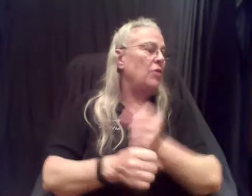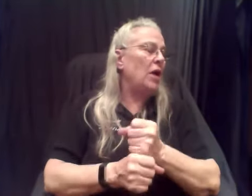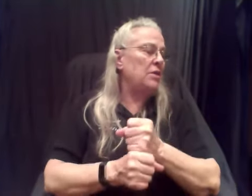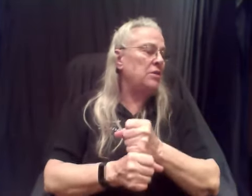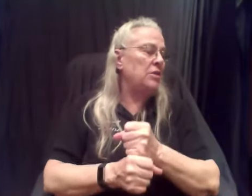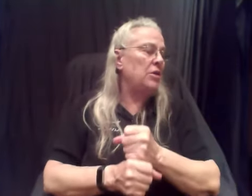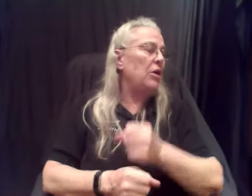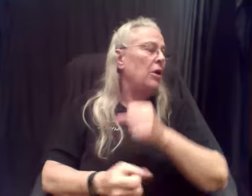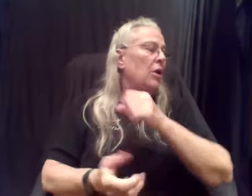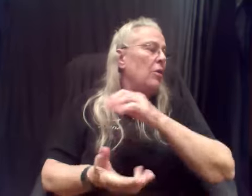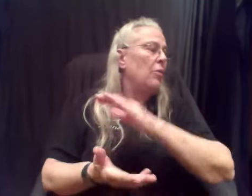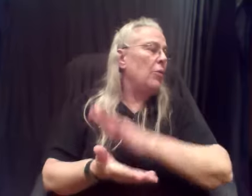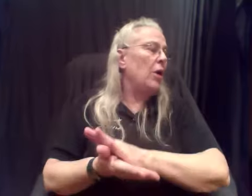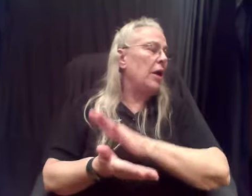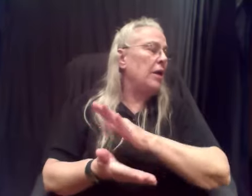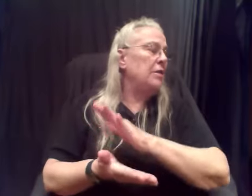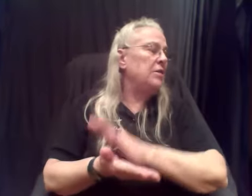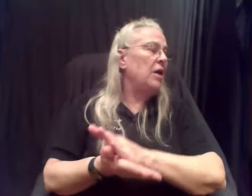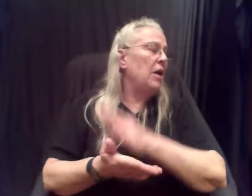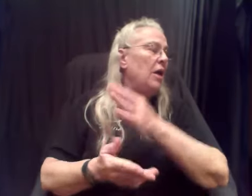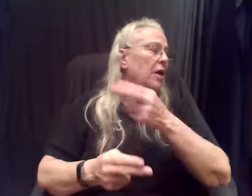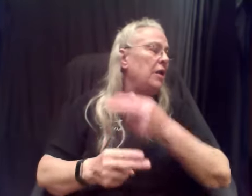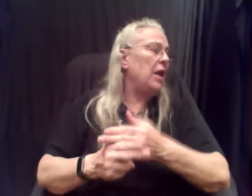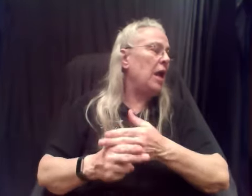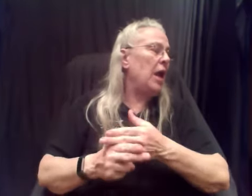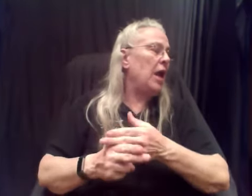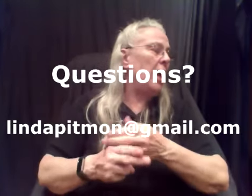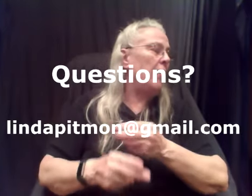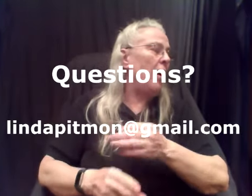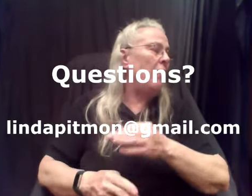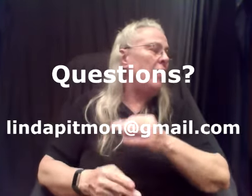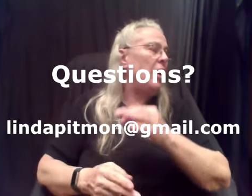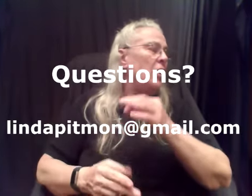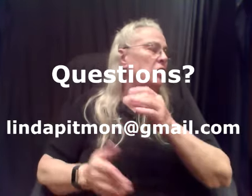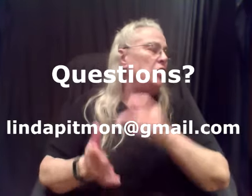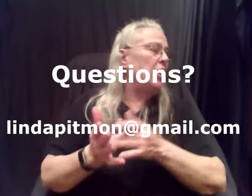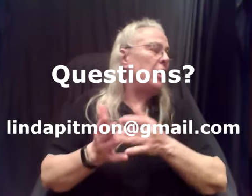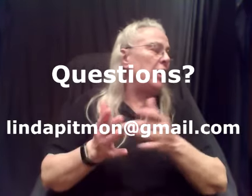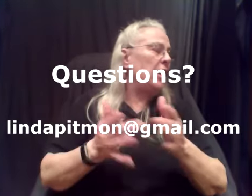trust. Praise the name of Jesus.